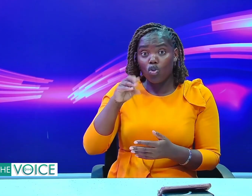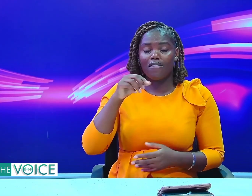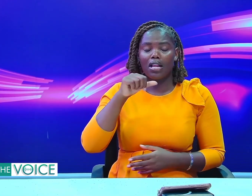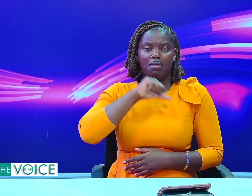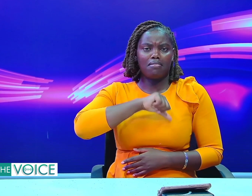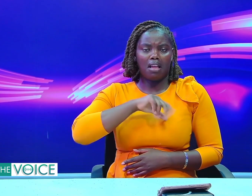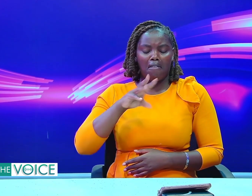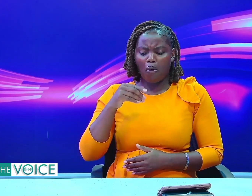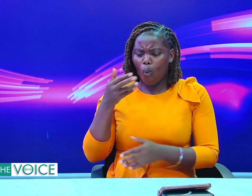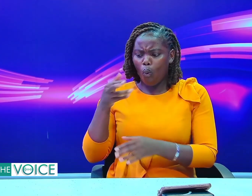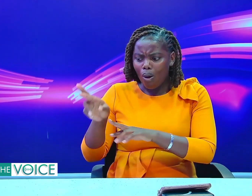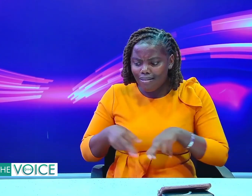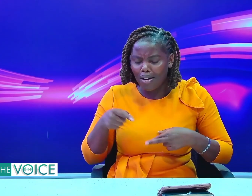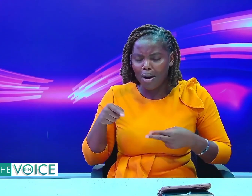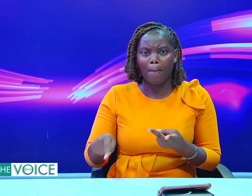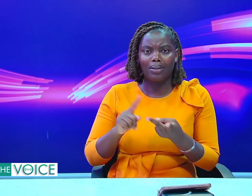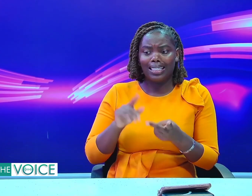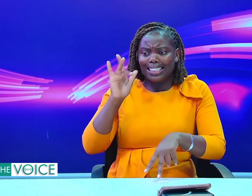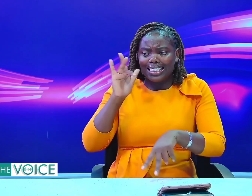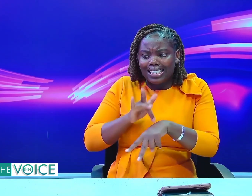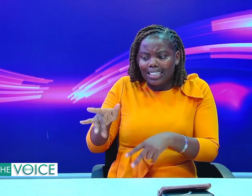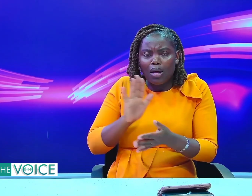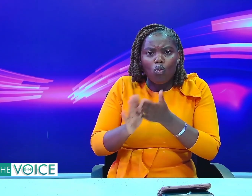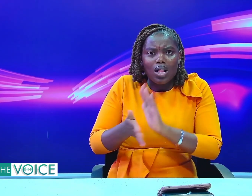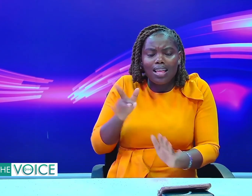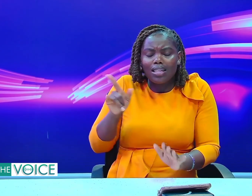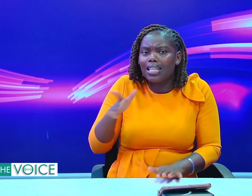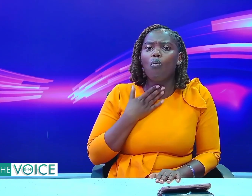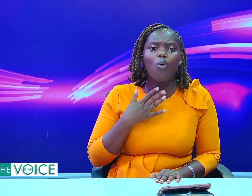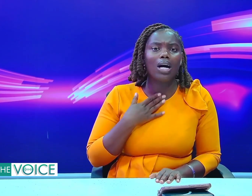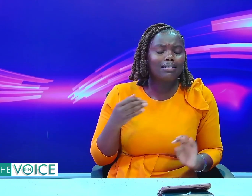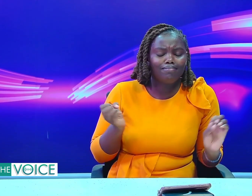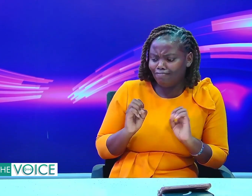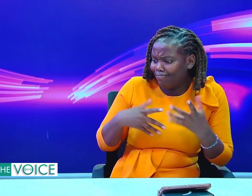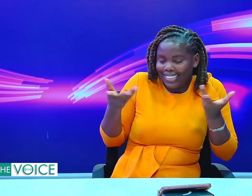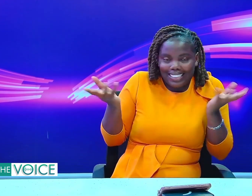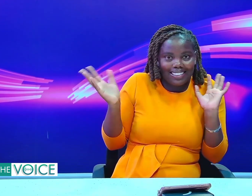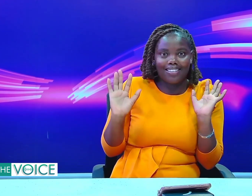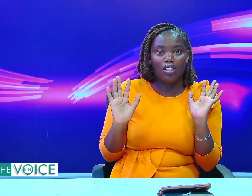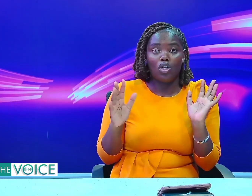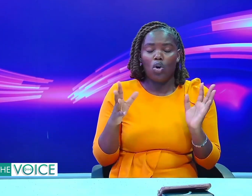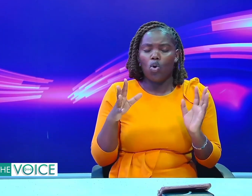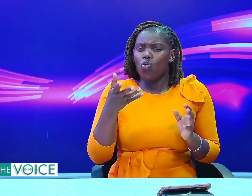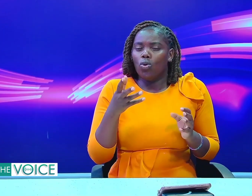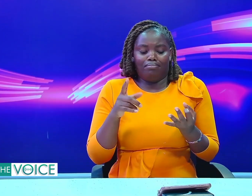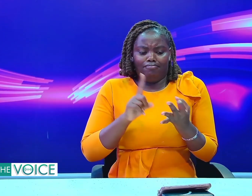them, because sometimes you find that, for example, rape, touching